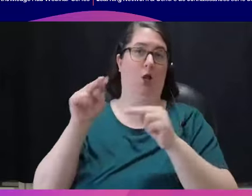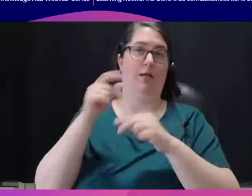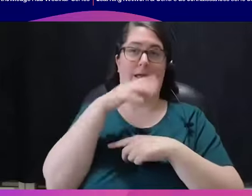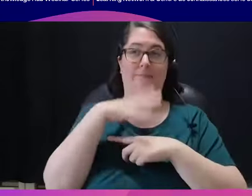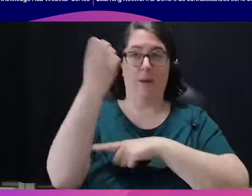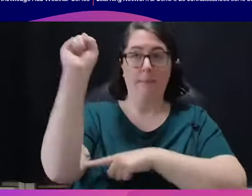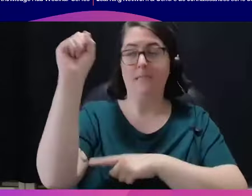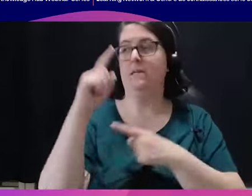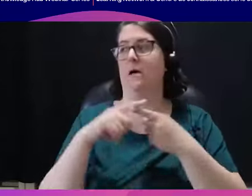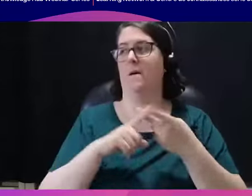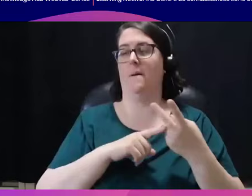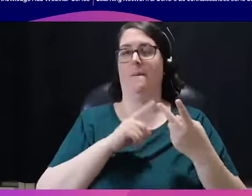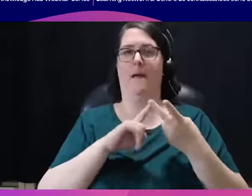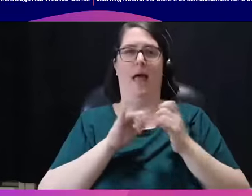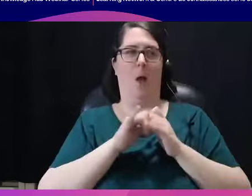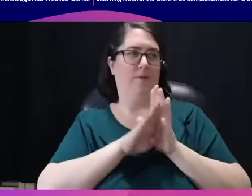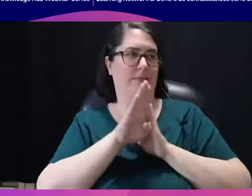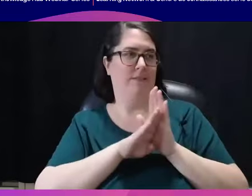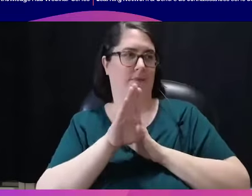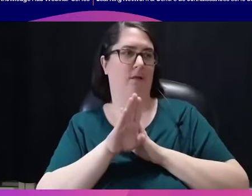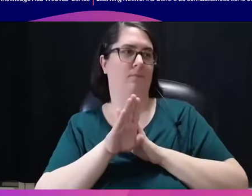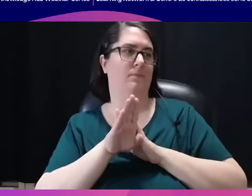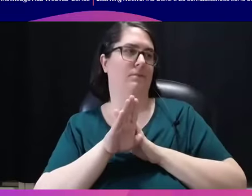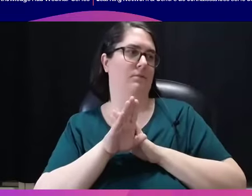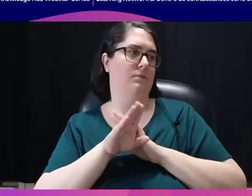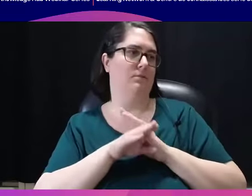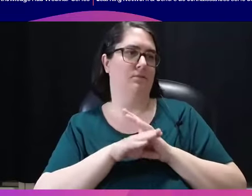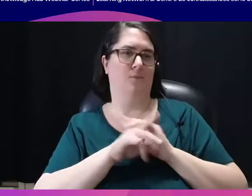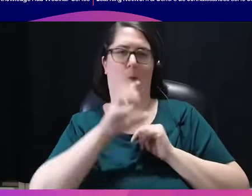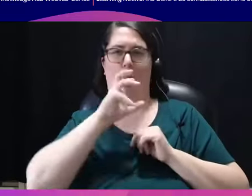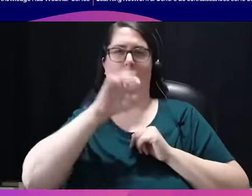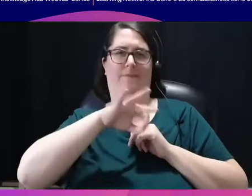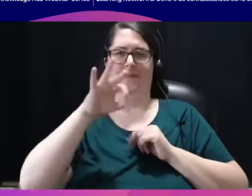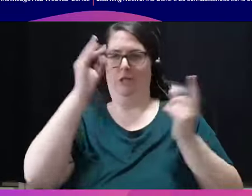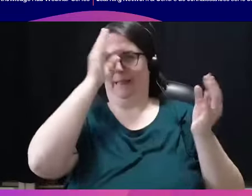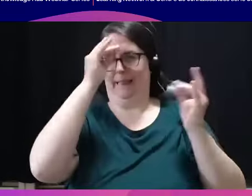has kind of developed these patriarchal beliefs from a long time ago.